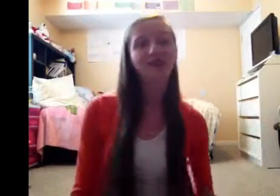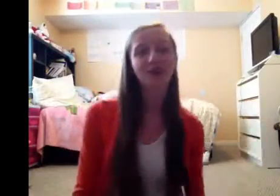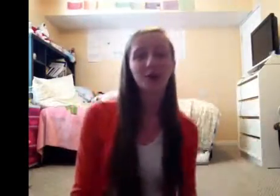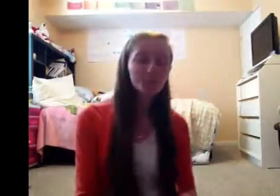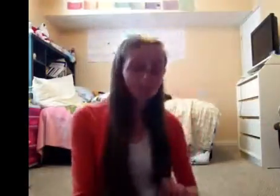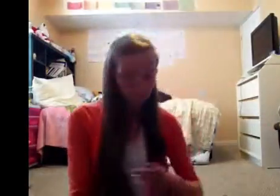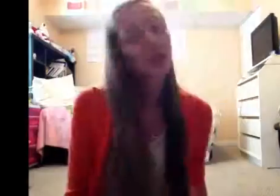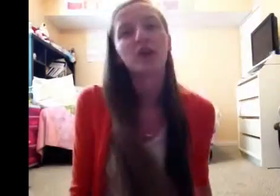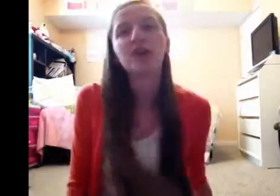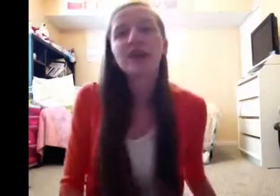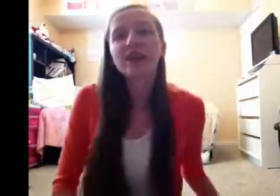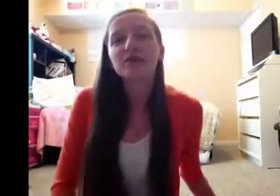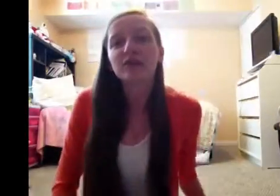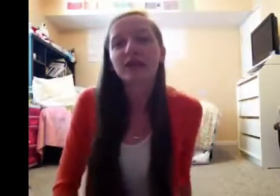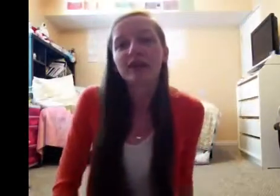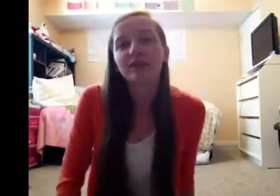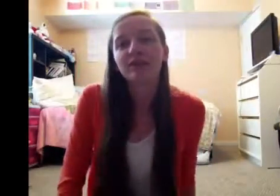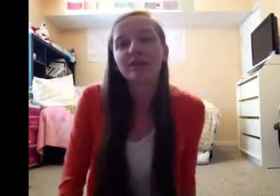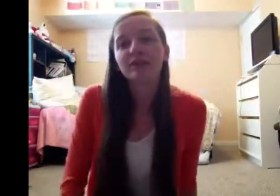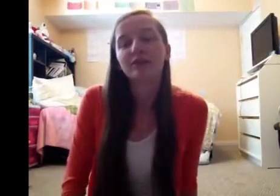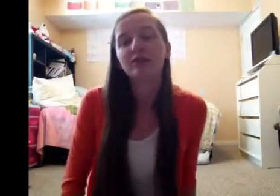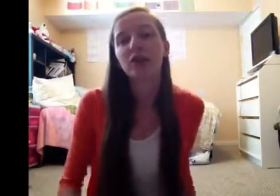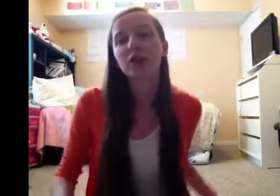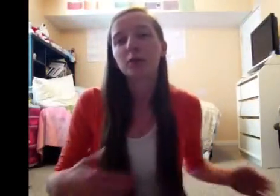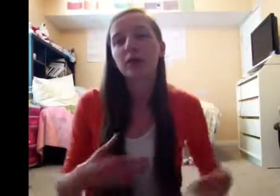So I was thinking of starting with like